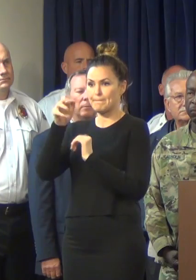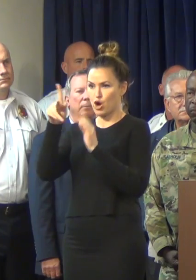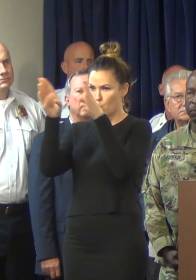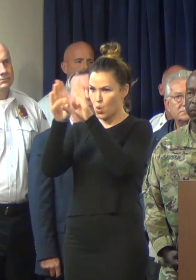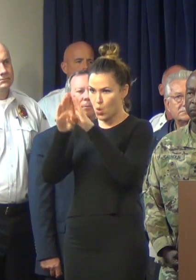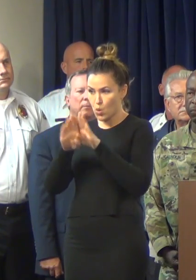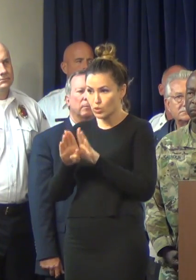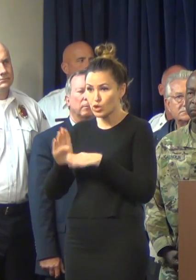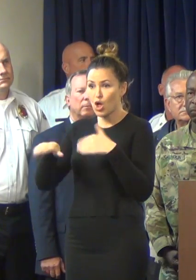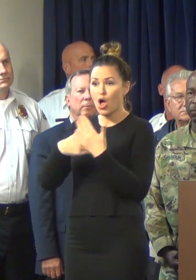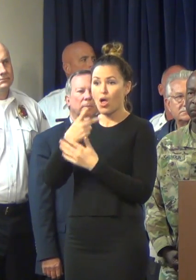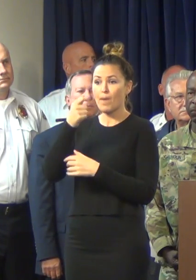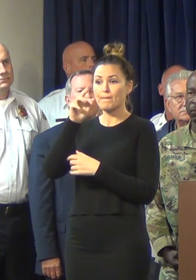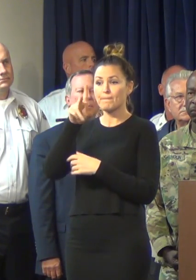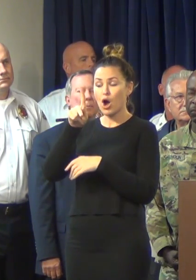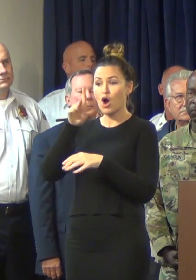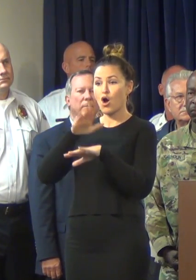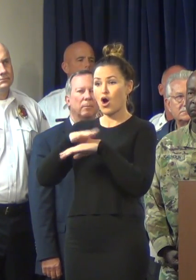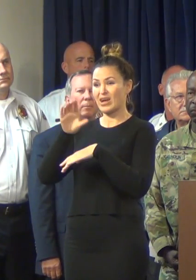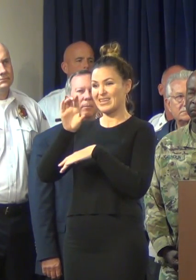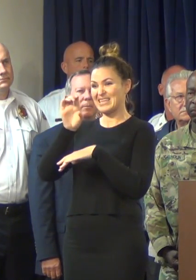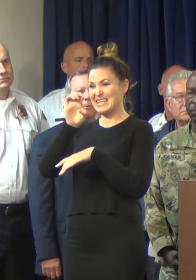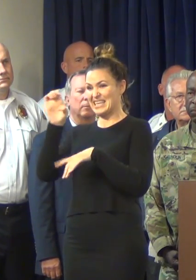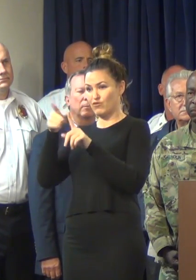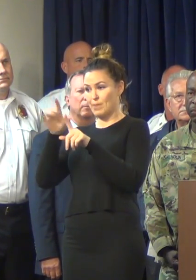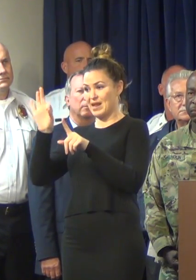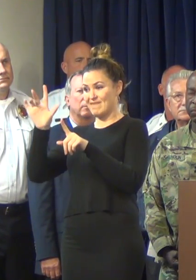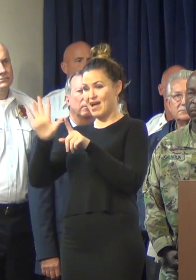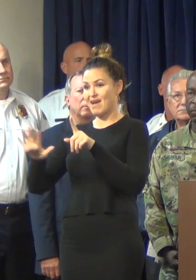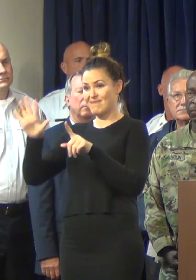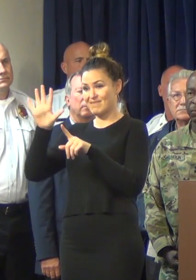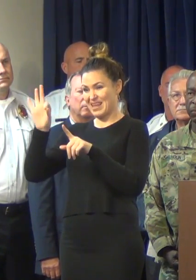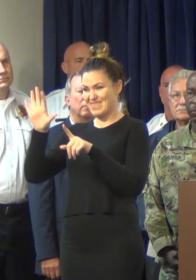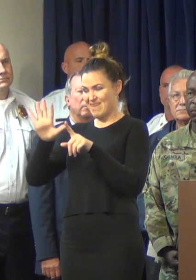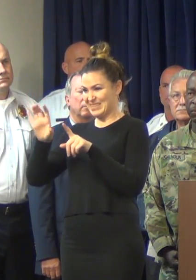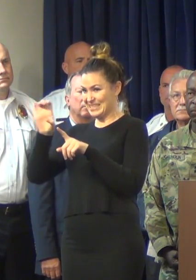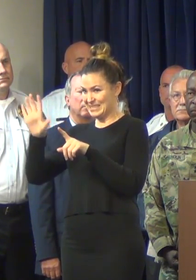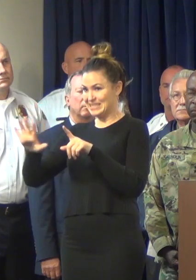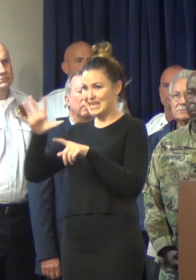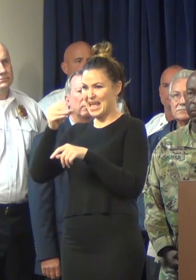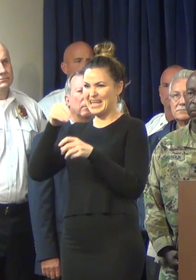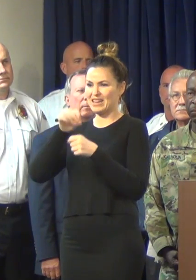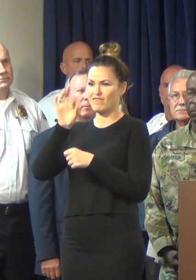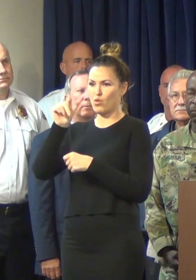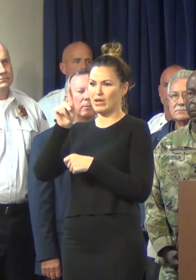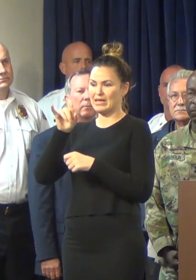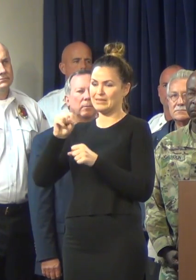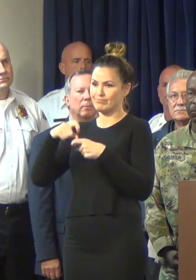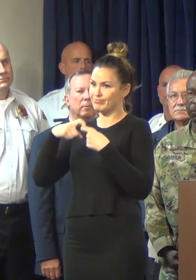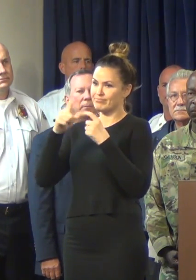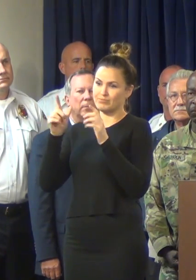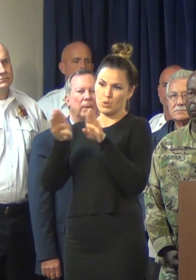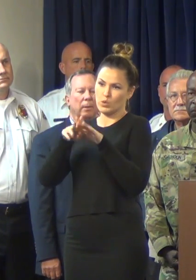all parks located east of 95 and in the Florida Keys. This is a dangerous